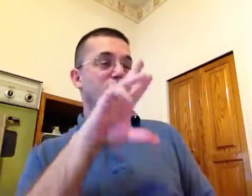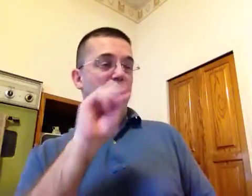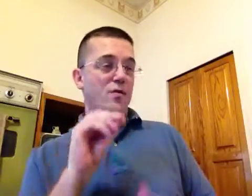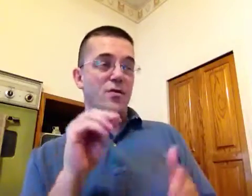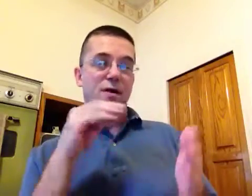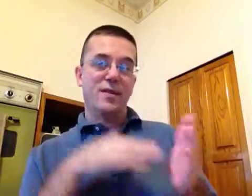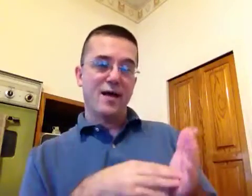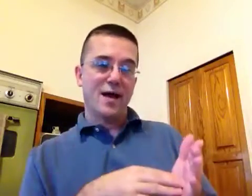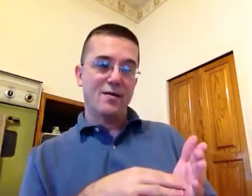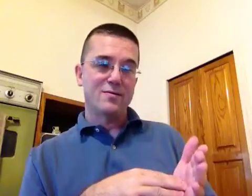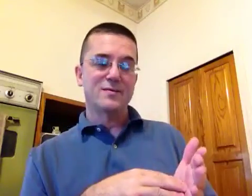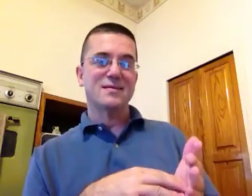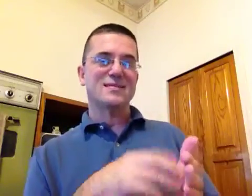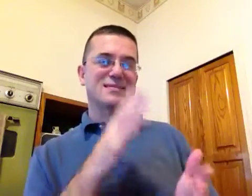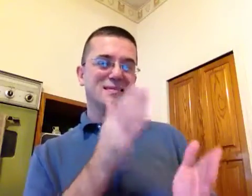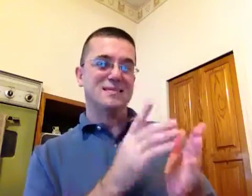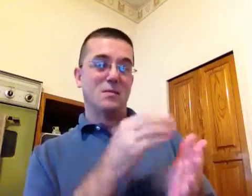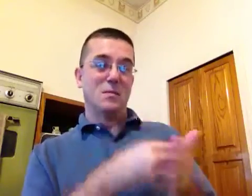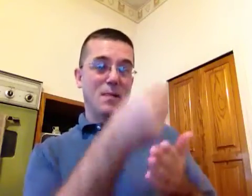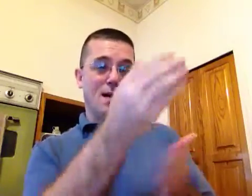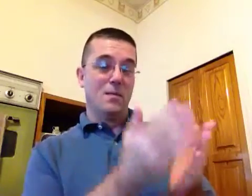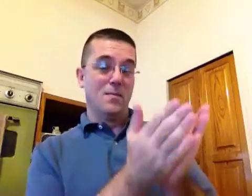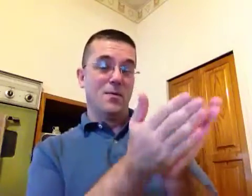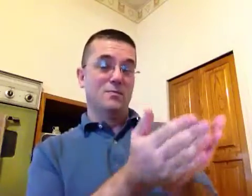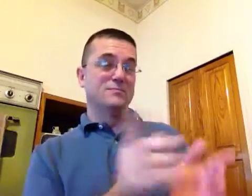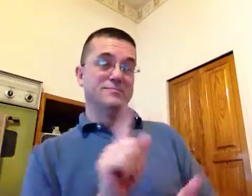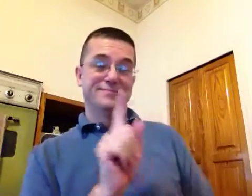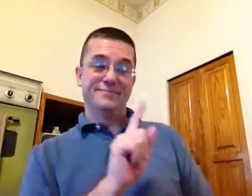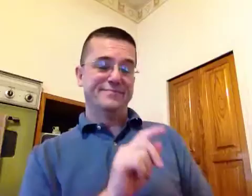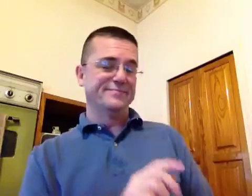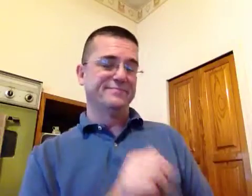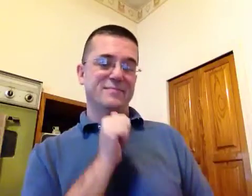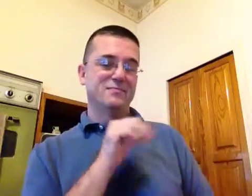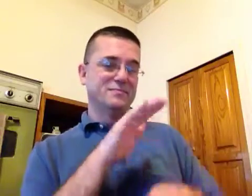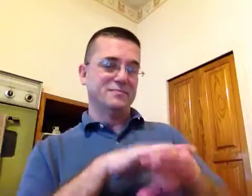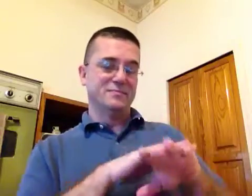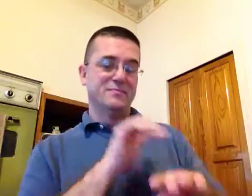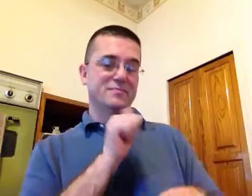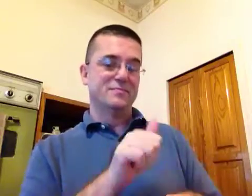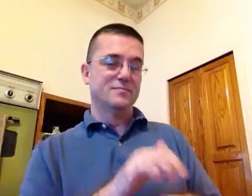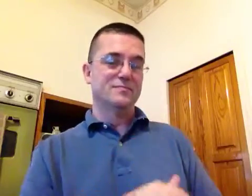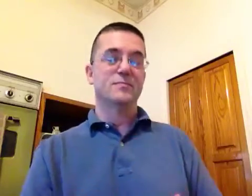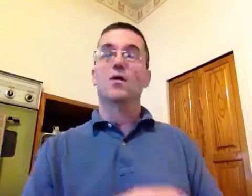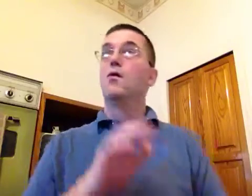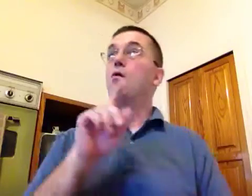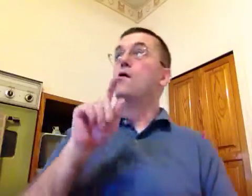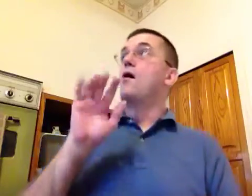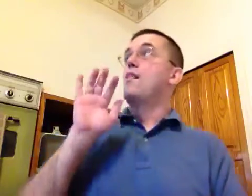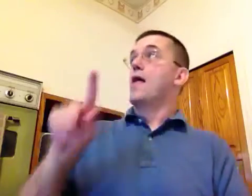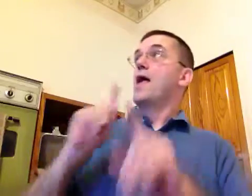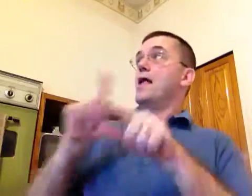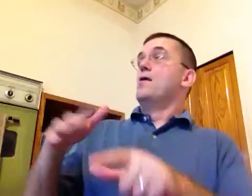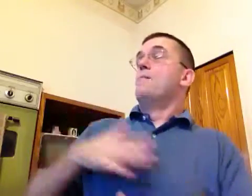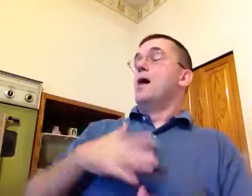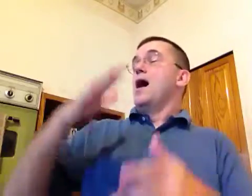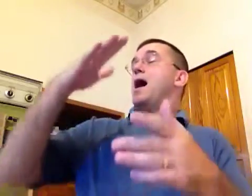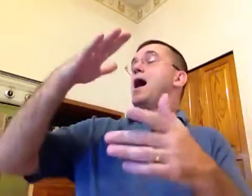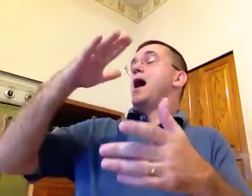really borderline at that point with you. Right. Especially today. That answer will make my wife very happy. Yeah, I think I would buy it. I really do,